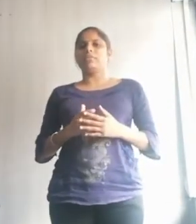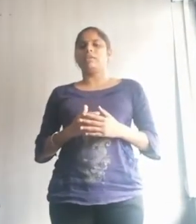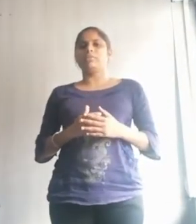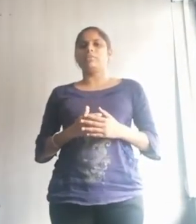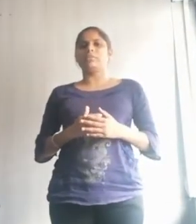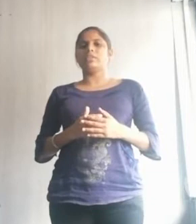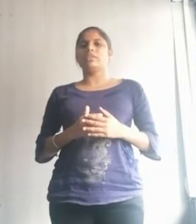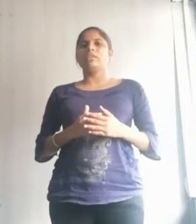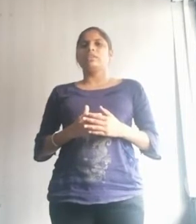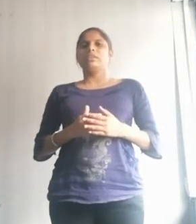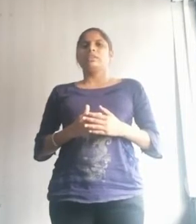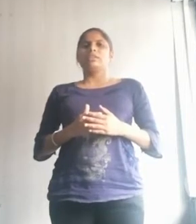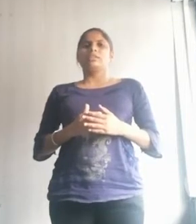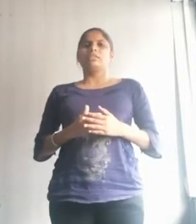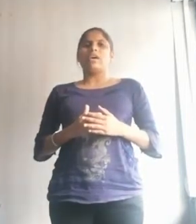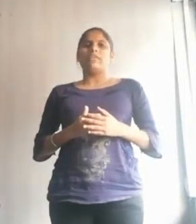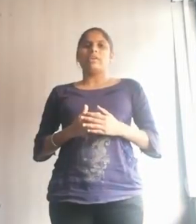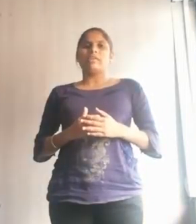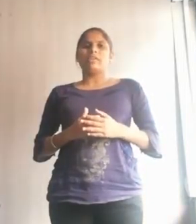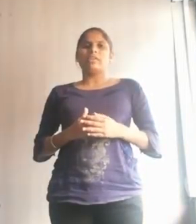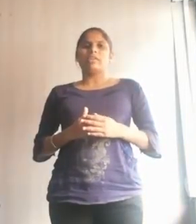iterable feature. Java